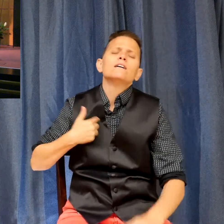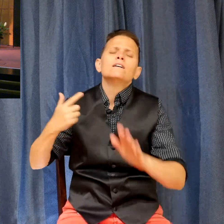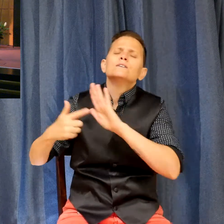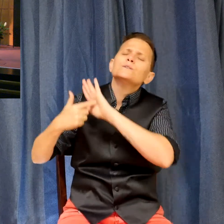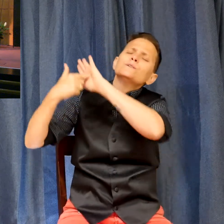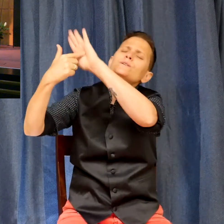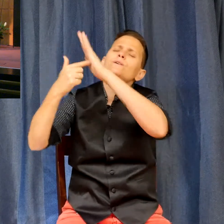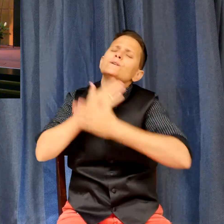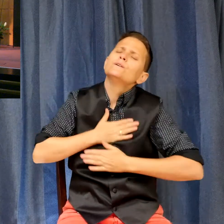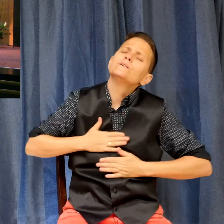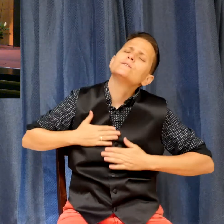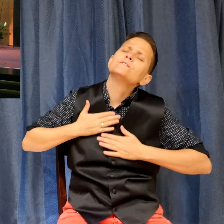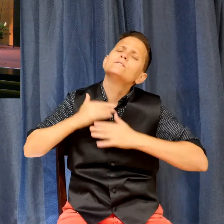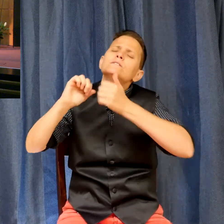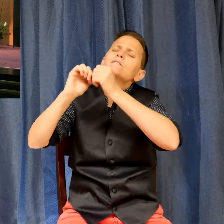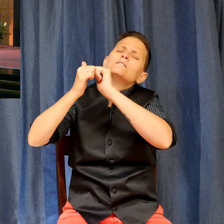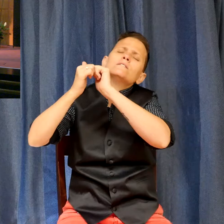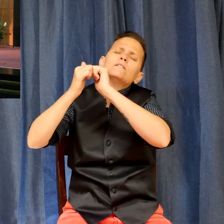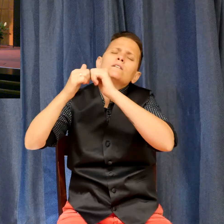to you. I